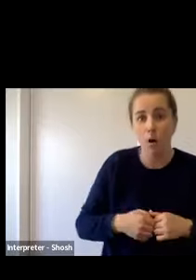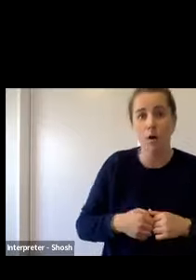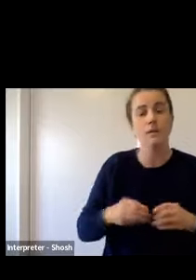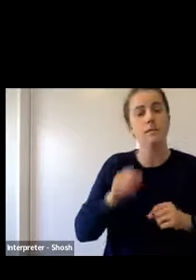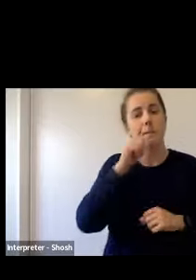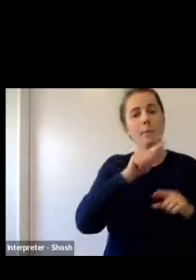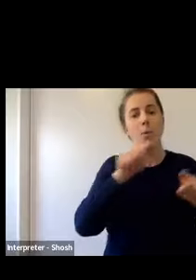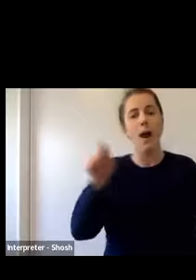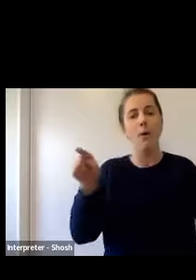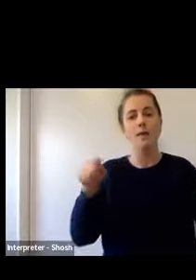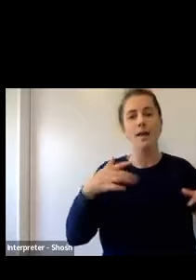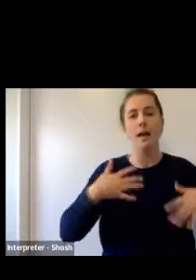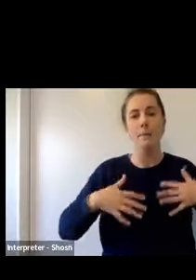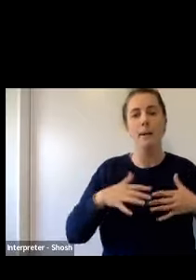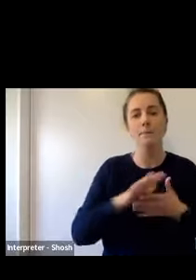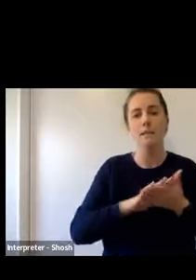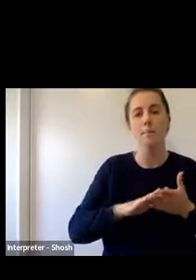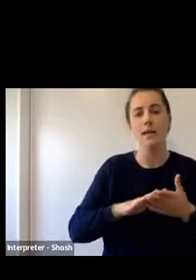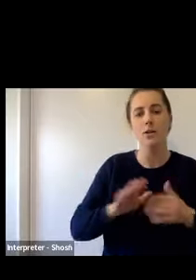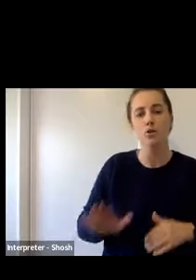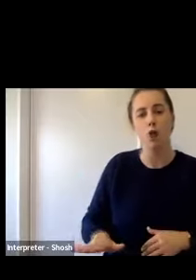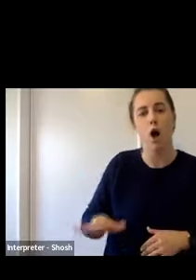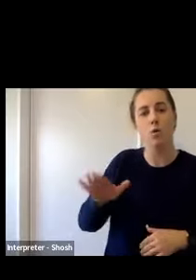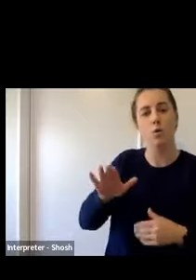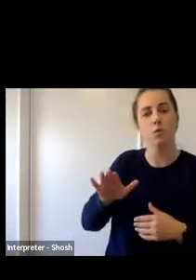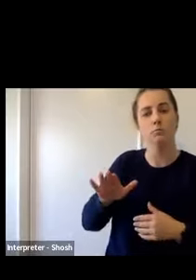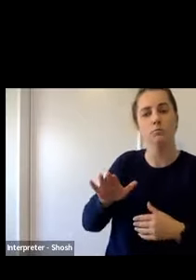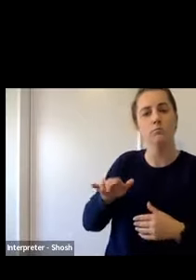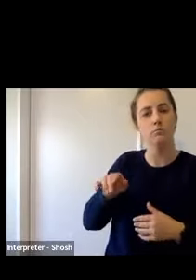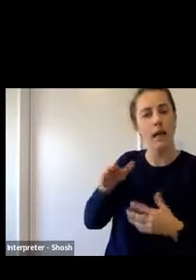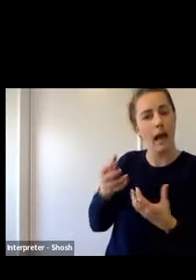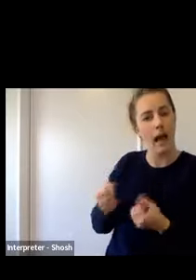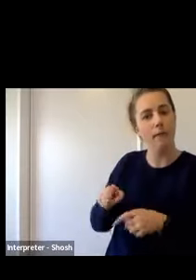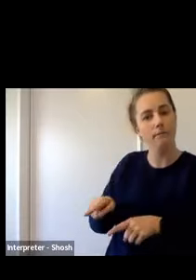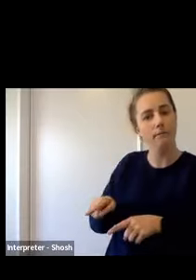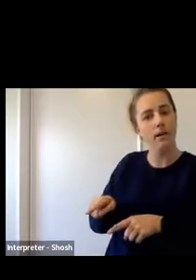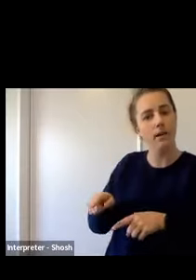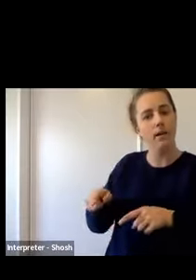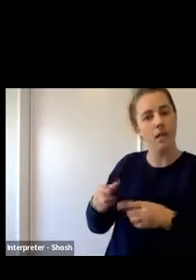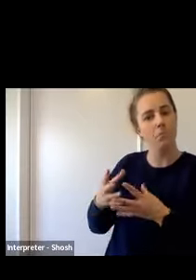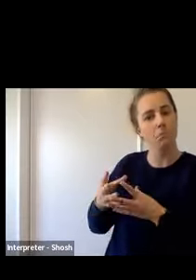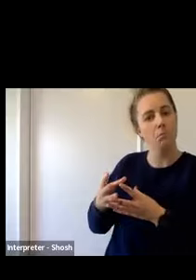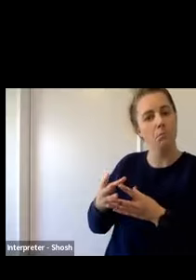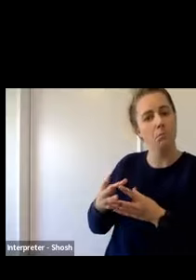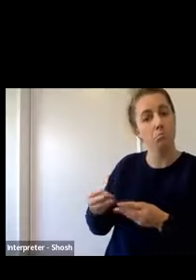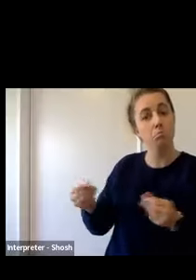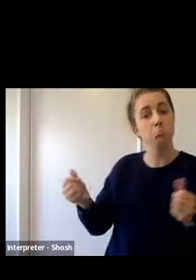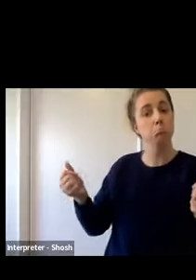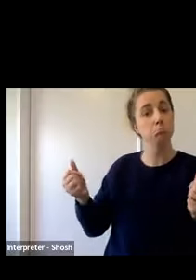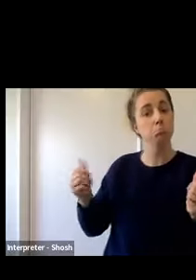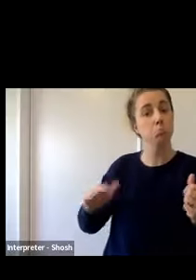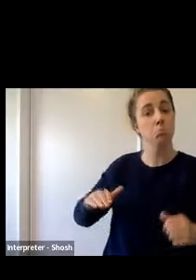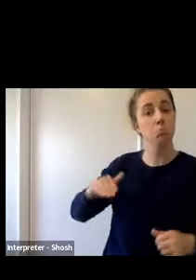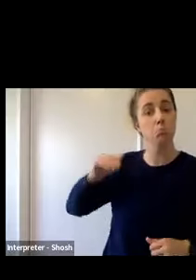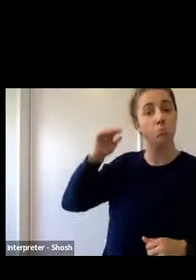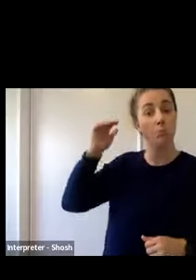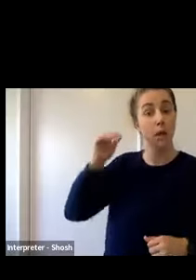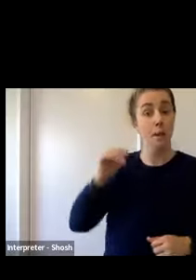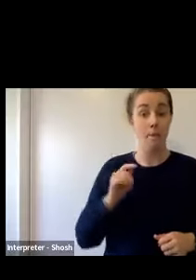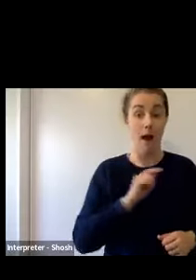people, epilepsy is a childhood disorder that seemingly goes into remission, whilst